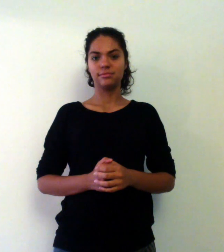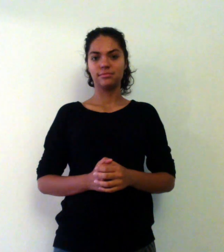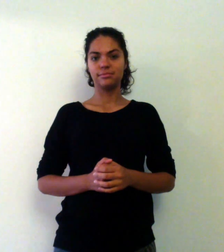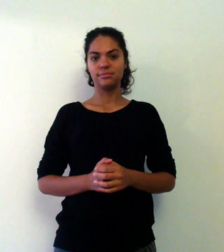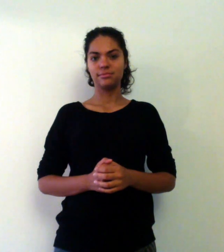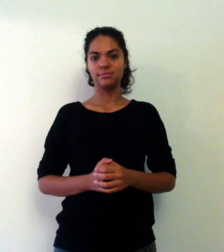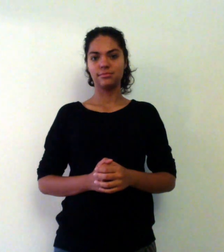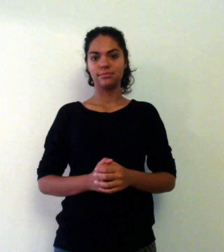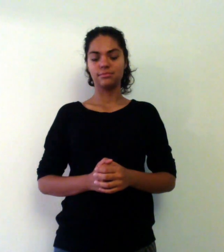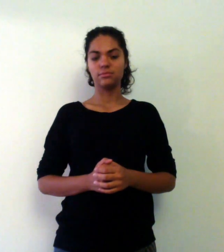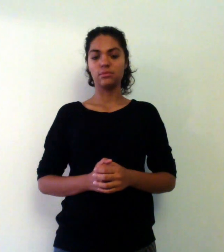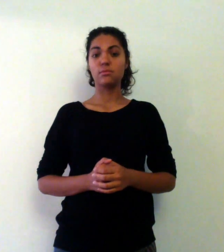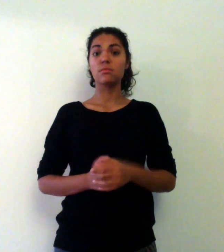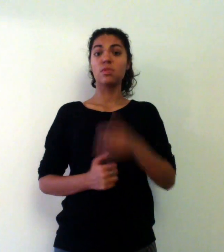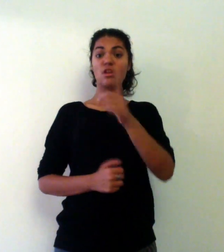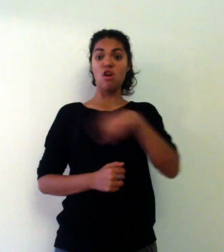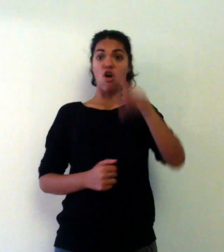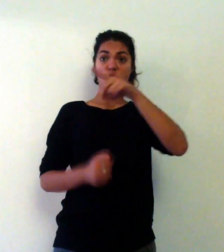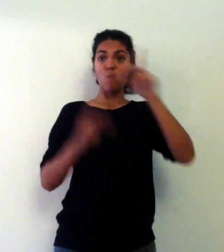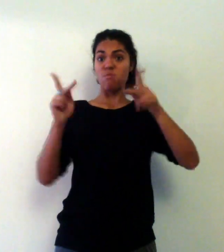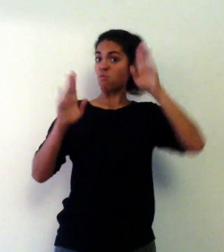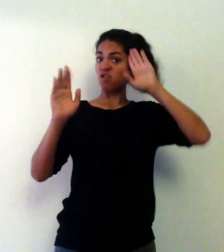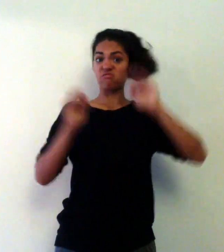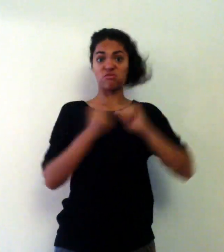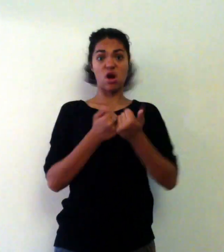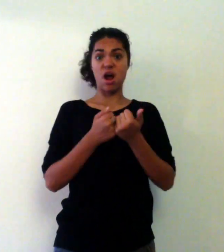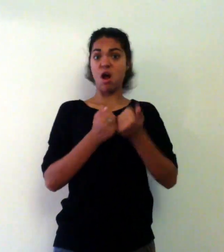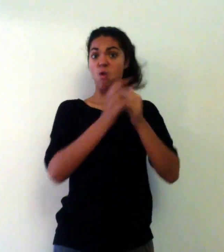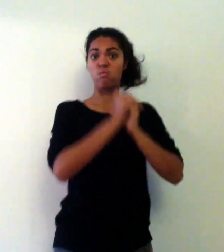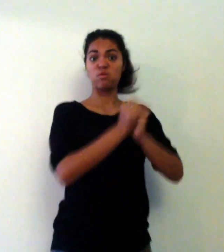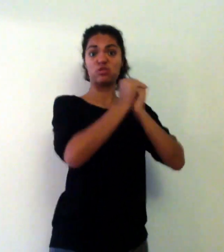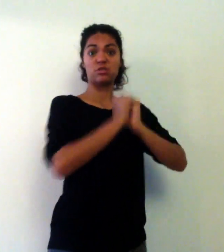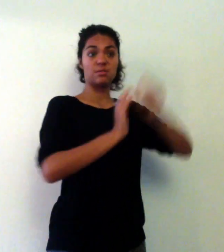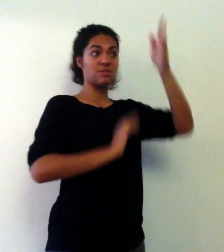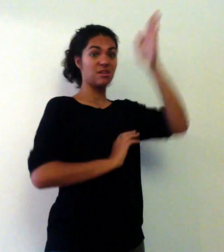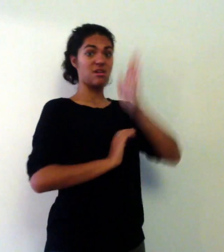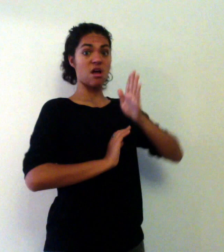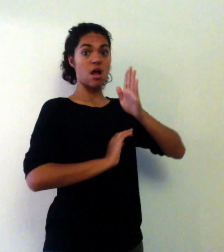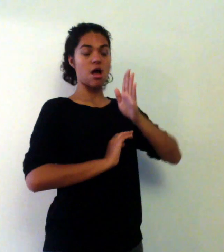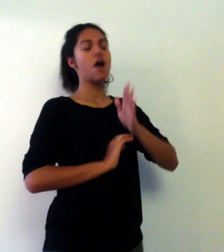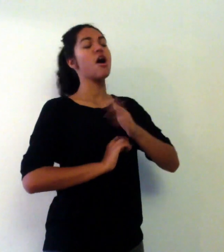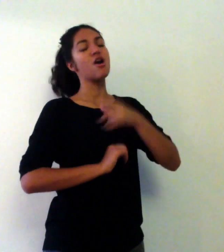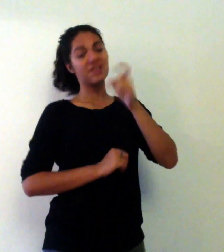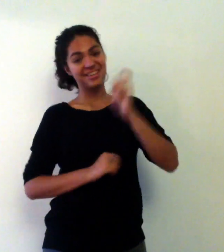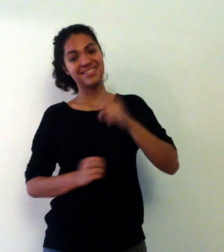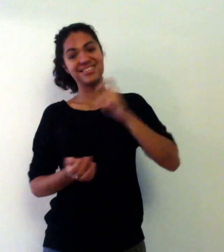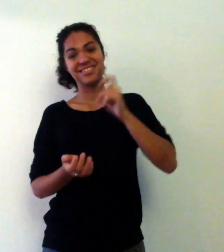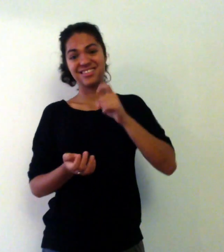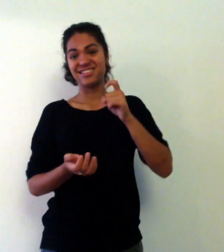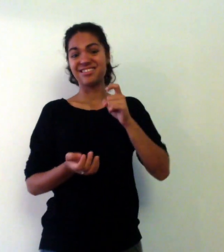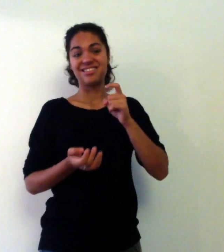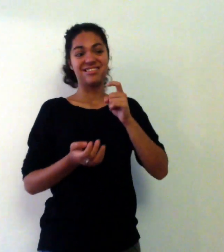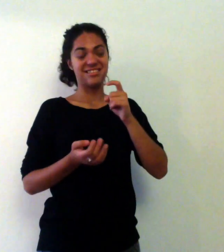to worship Him in the aloneness of your life, may I suggest to you, you will never be able to deal with the problem of